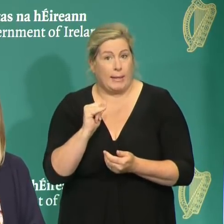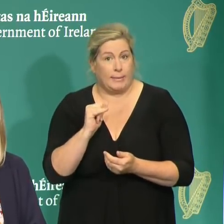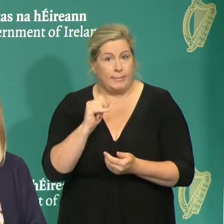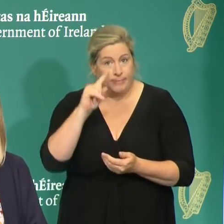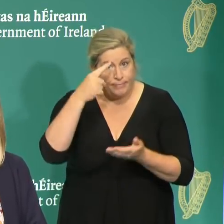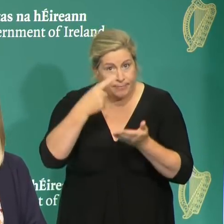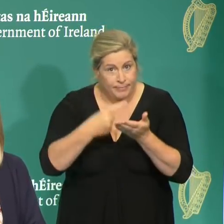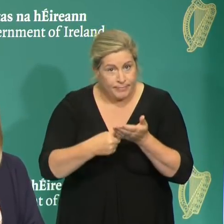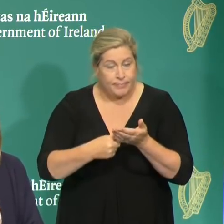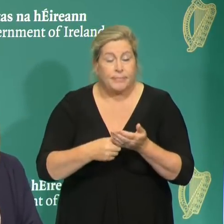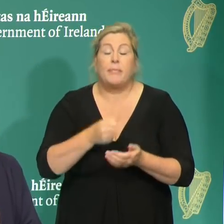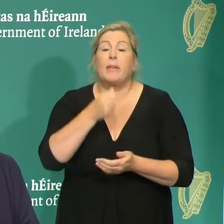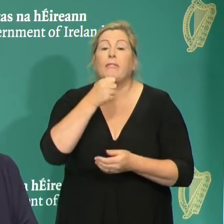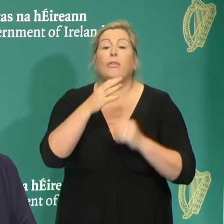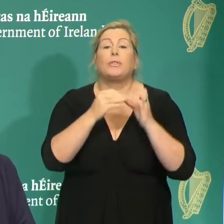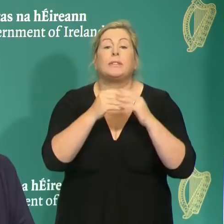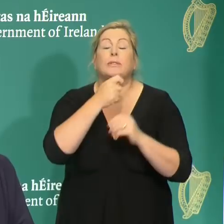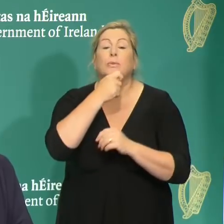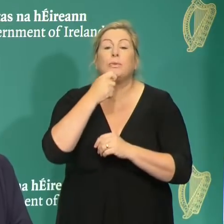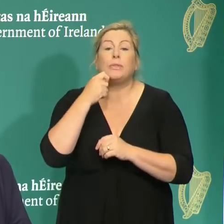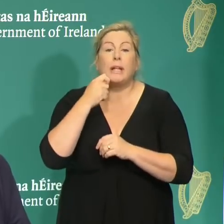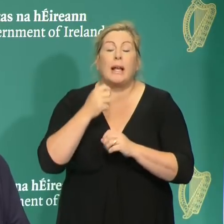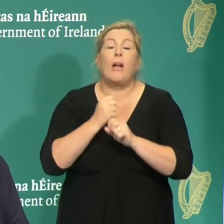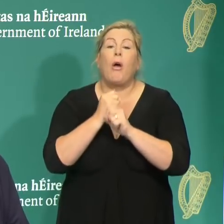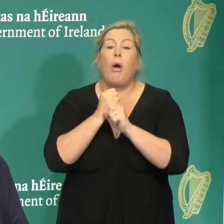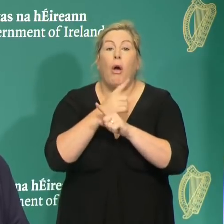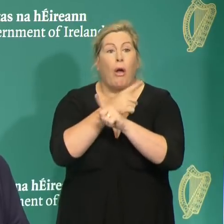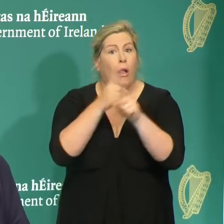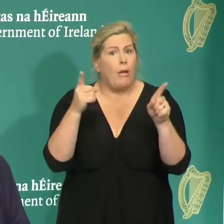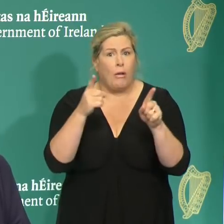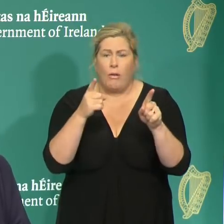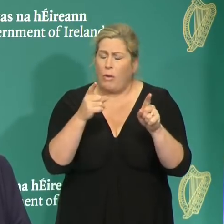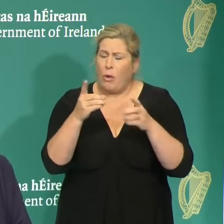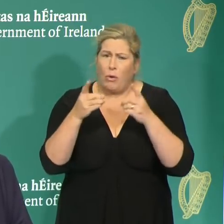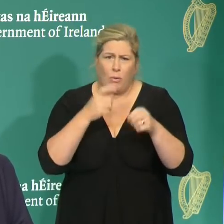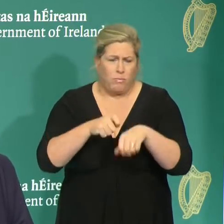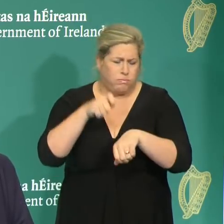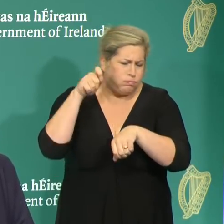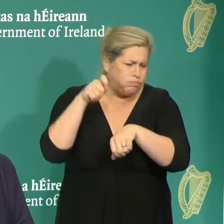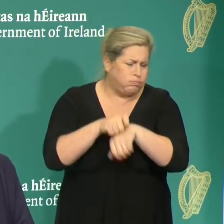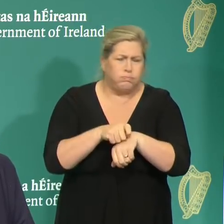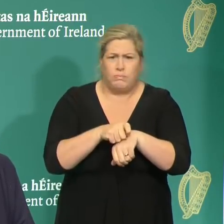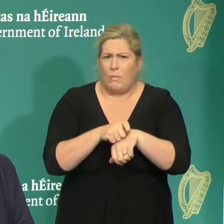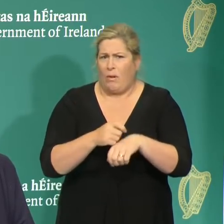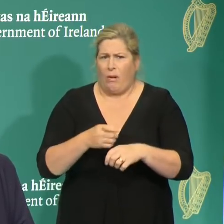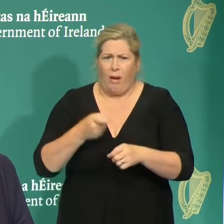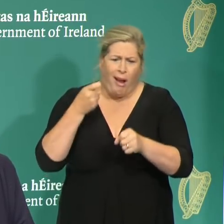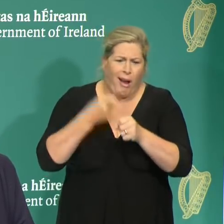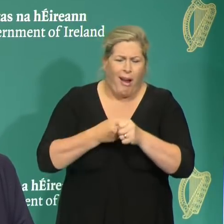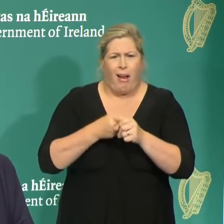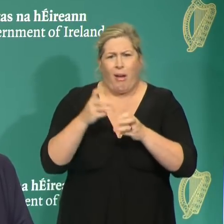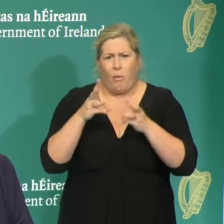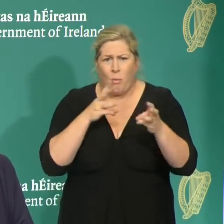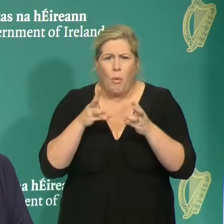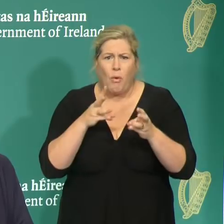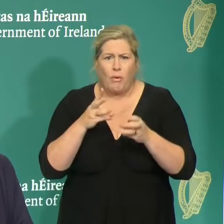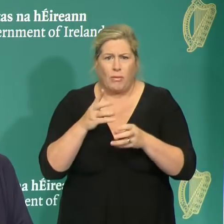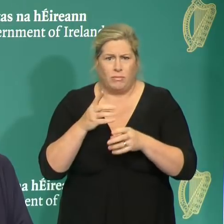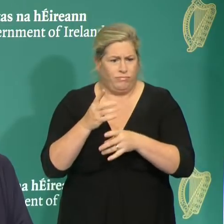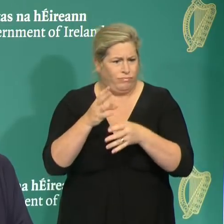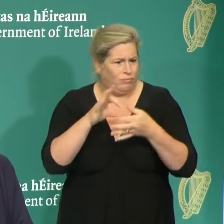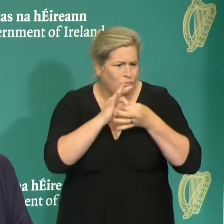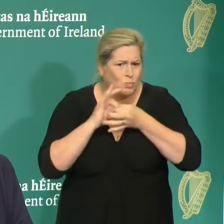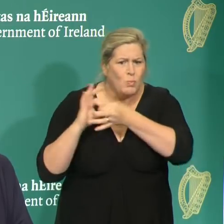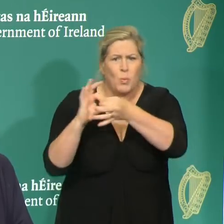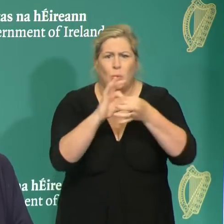The first thing to say is that all of you have done the heaviest lifting in terms of our suppression of the disease so